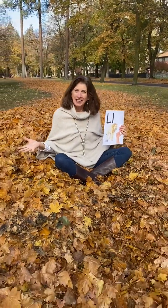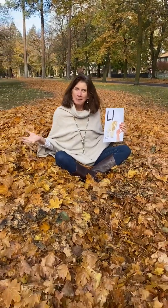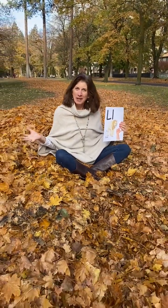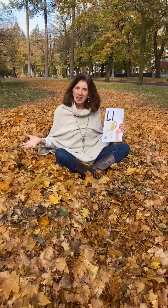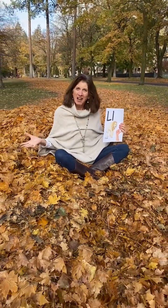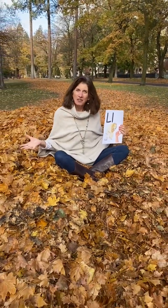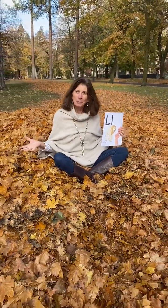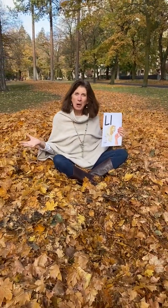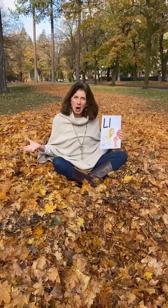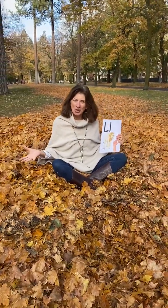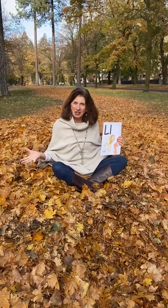the middle of a park.